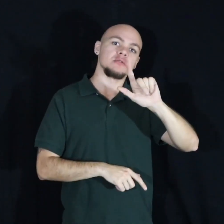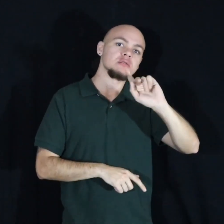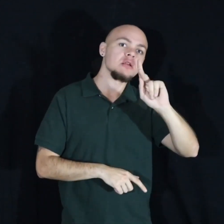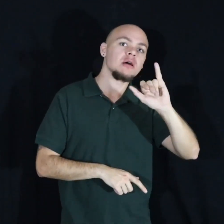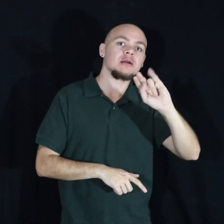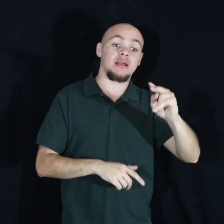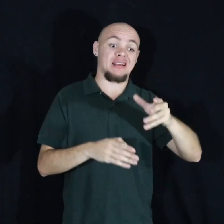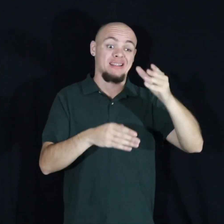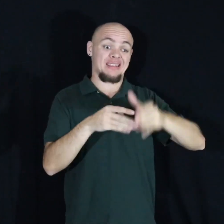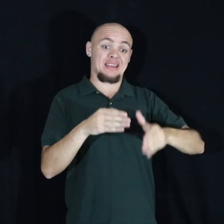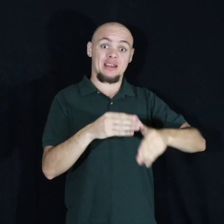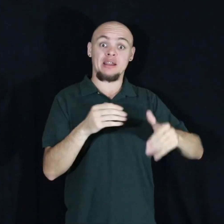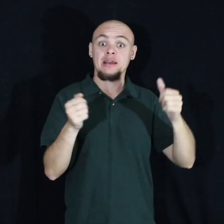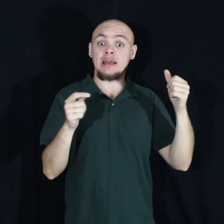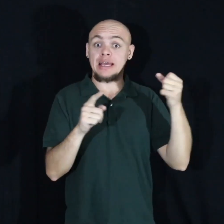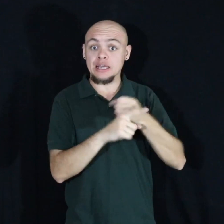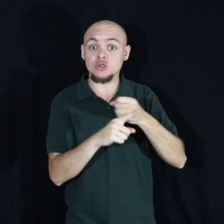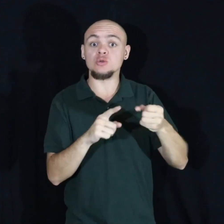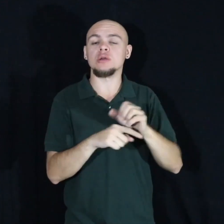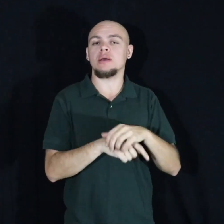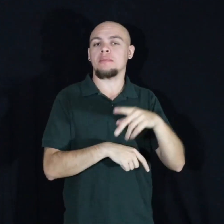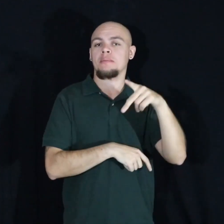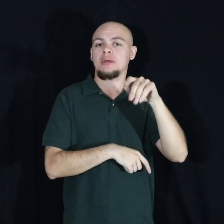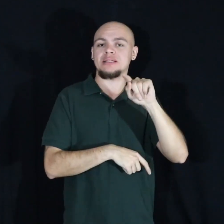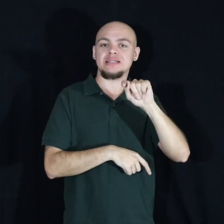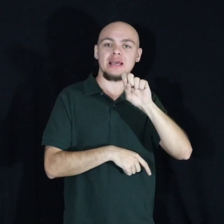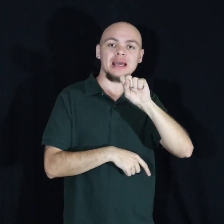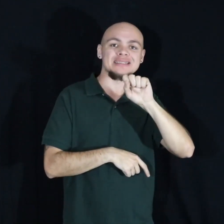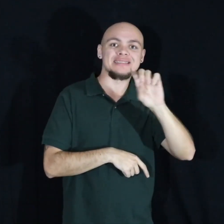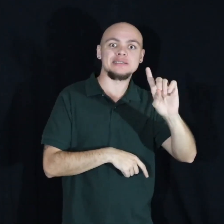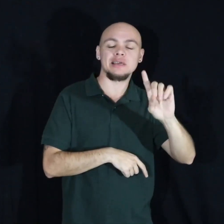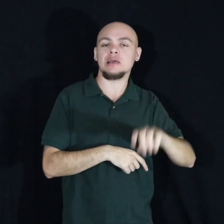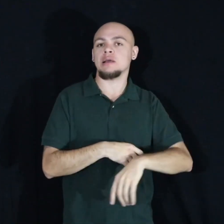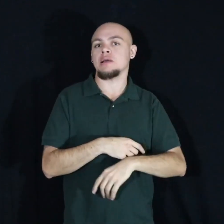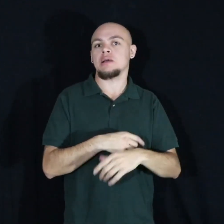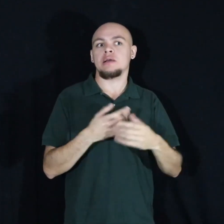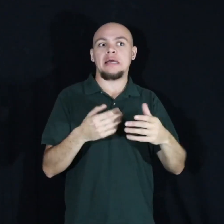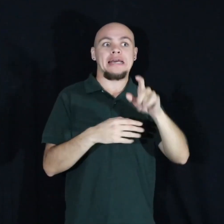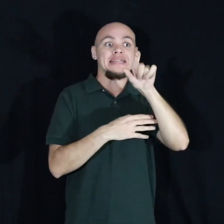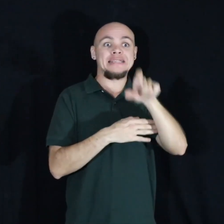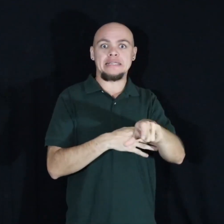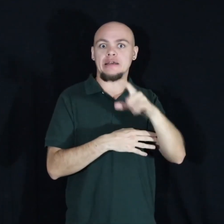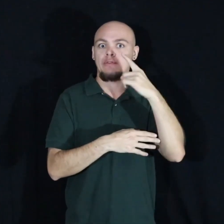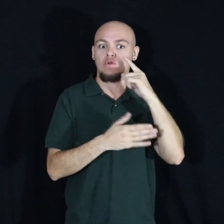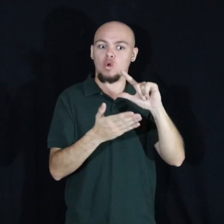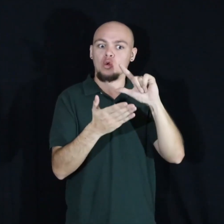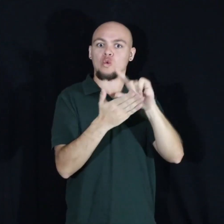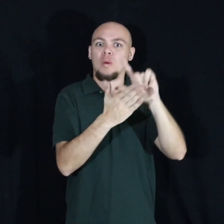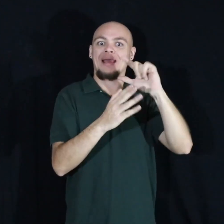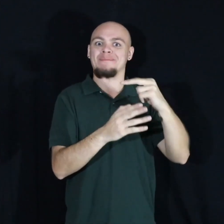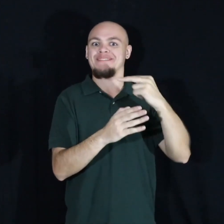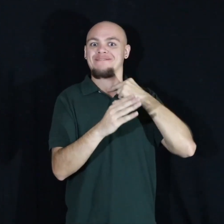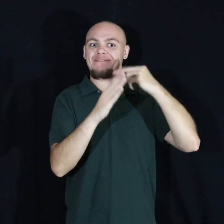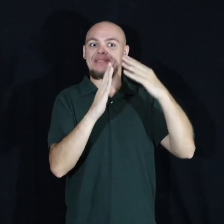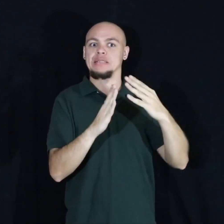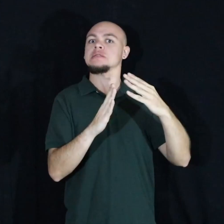injury, fearfulness, post-traumatic stress disorder, and a need for crime victims treatment.